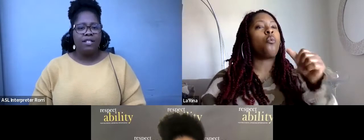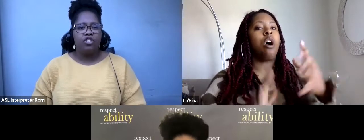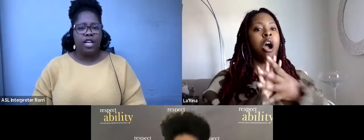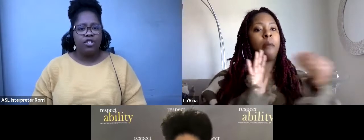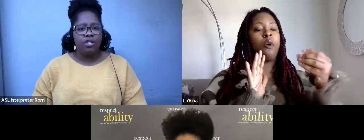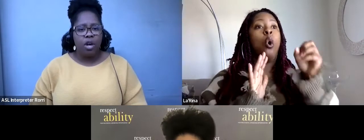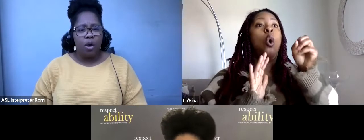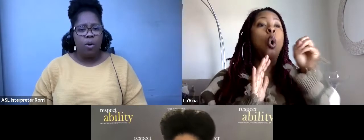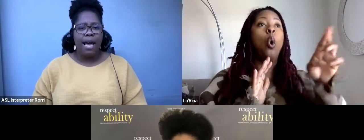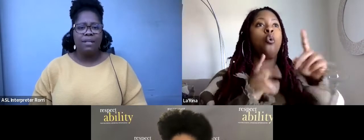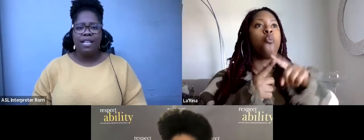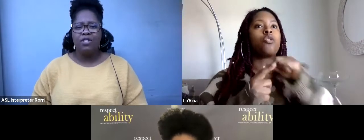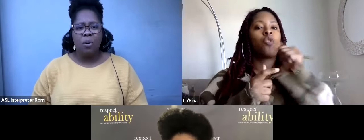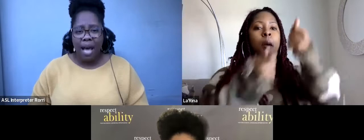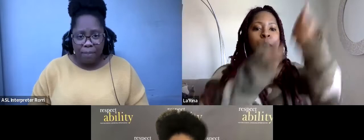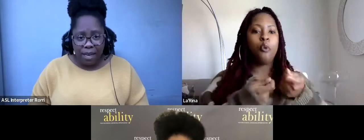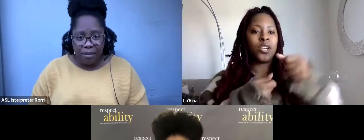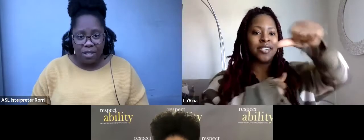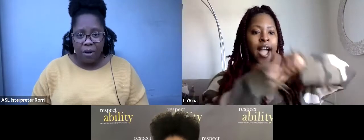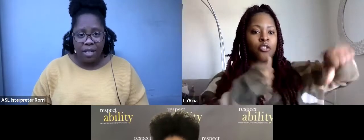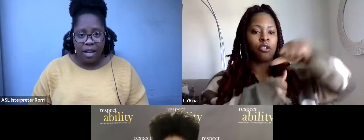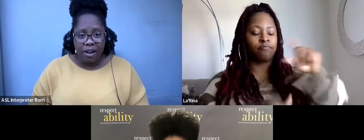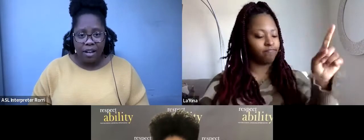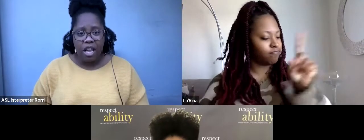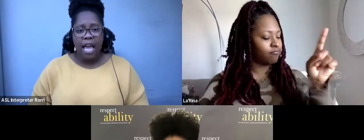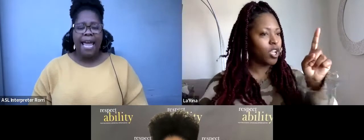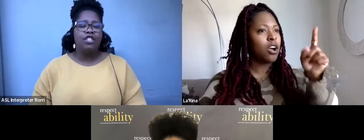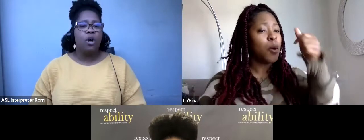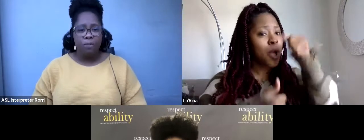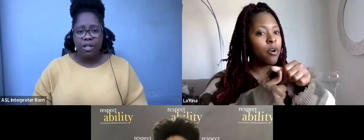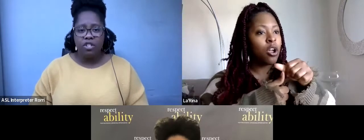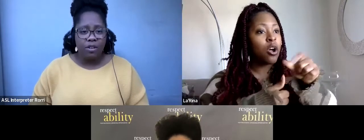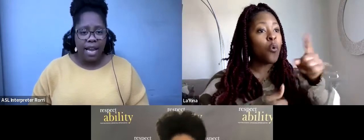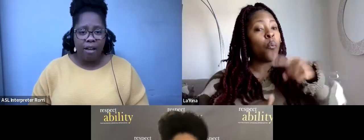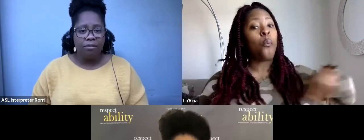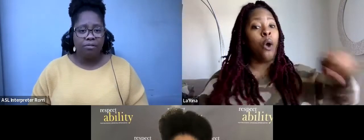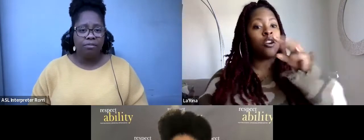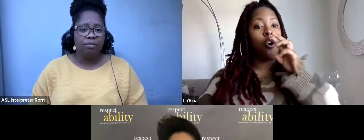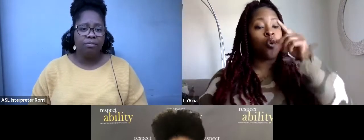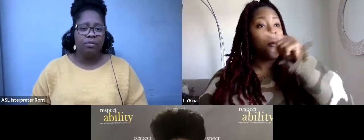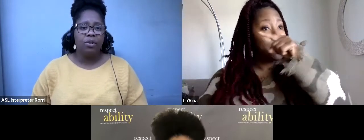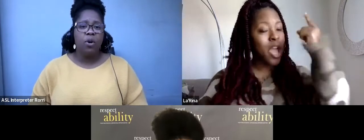As far as suggestions go, I would say don't copy what's already there and don't pull each other down.